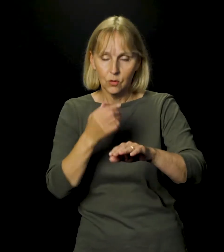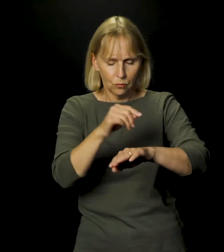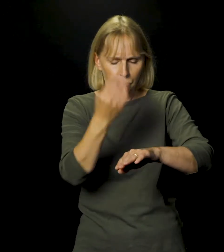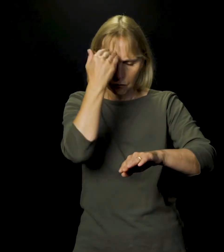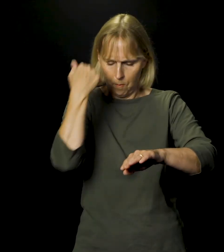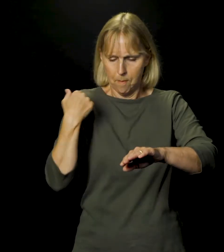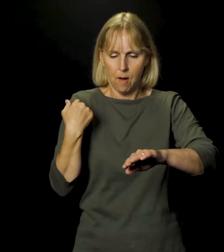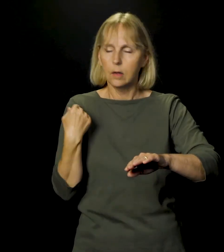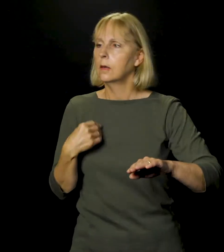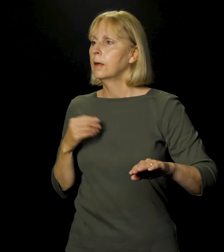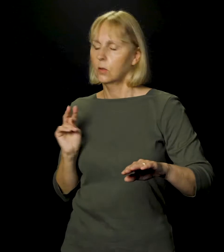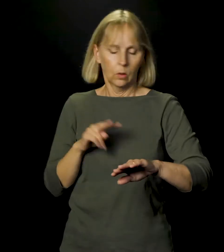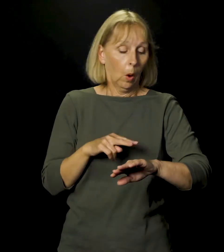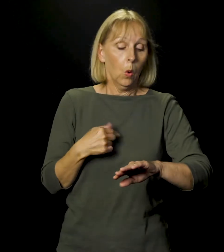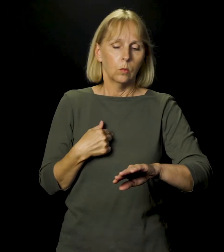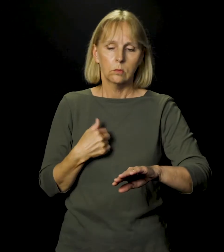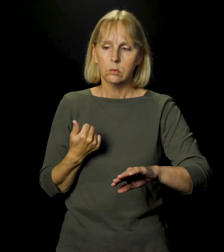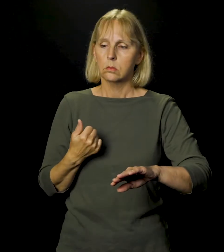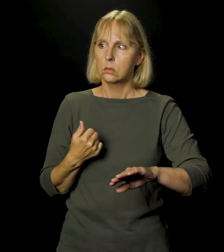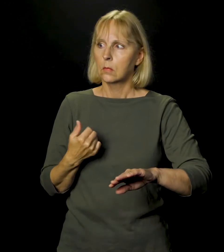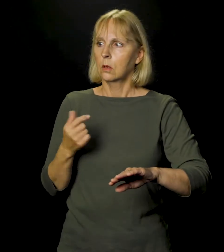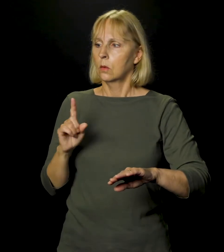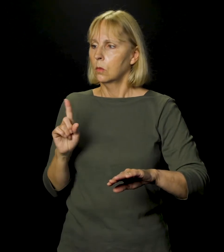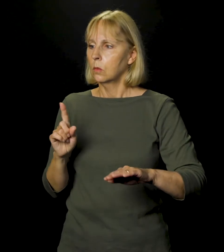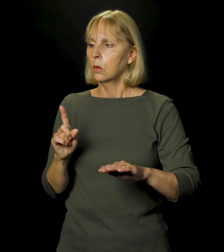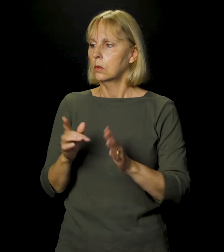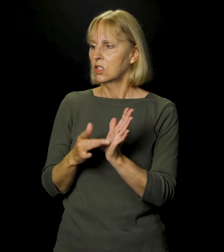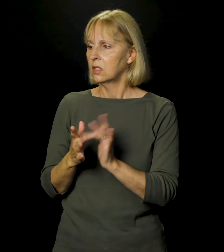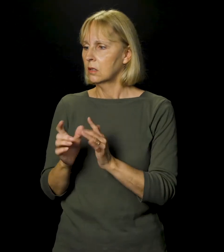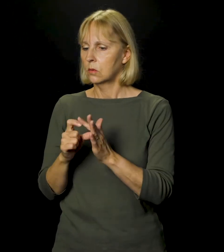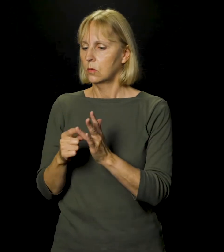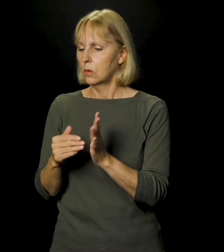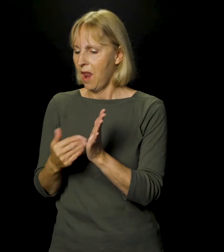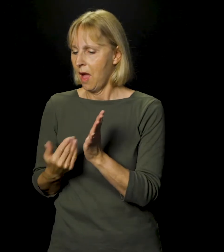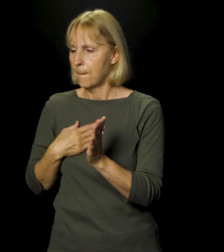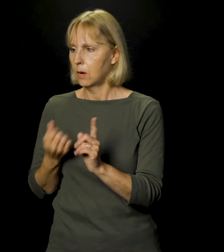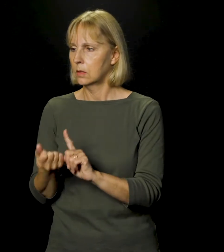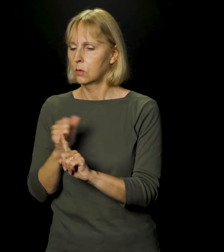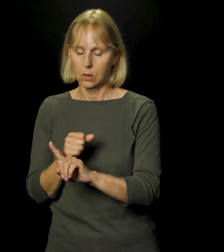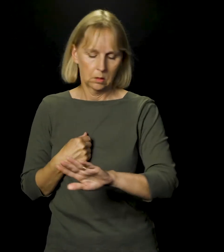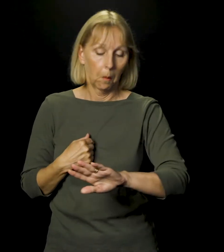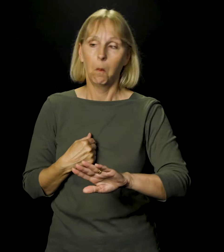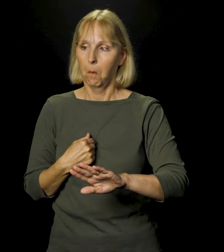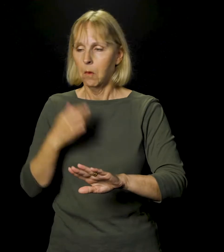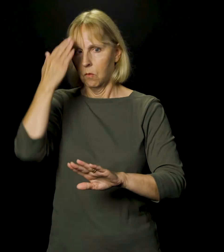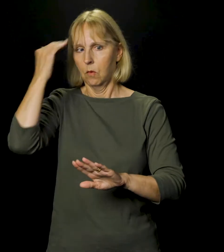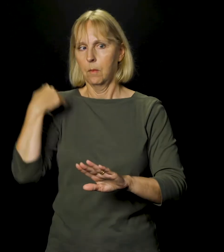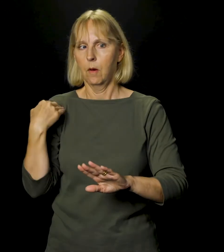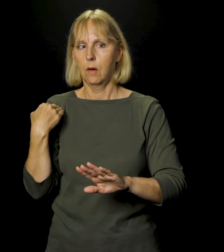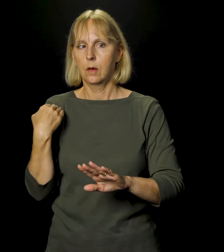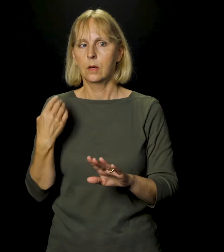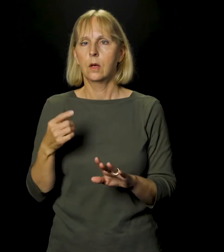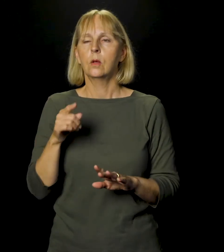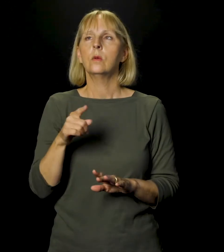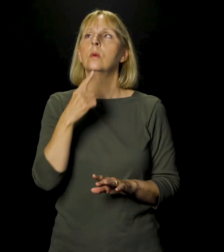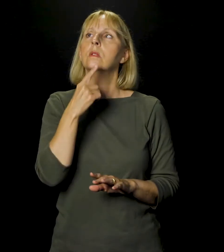look down and you go, well, what would Jesus do in this situation? And with sound theology, you